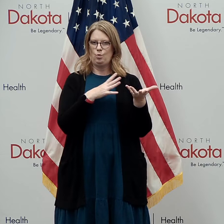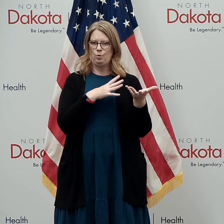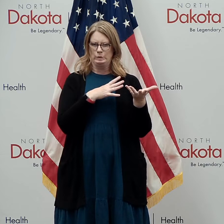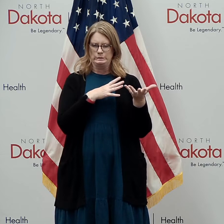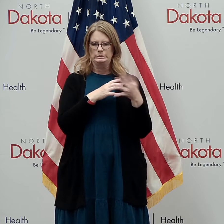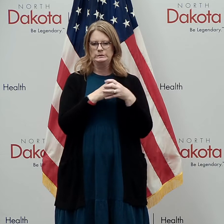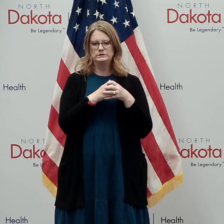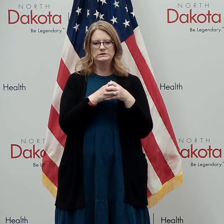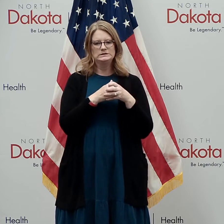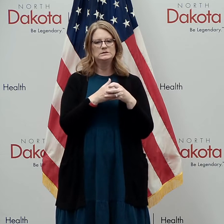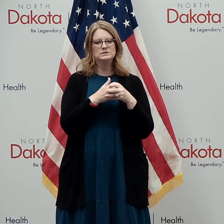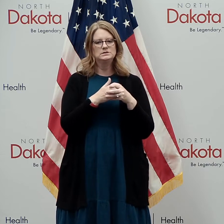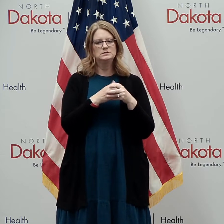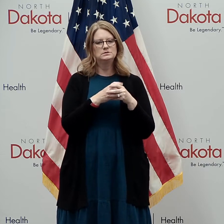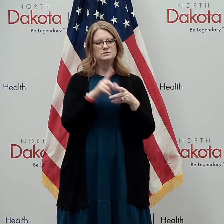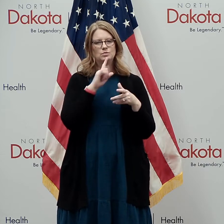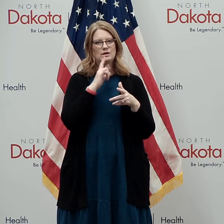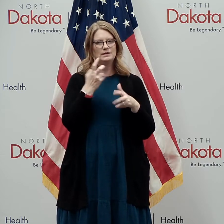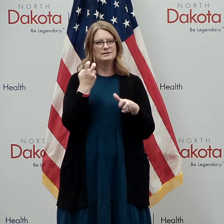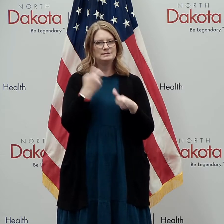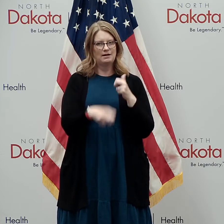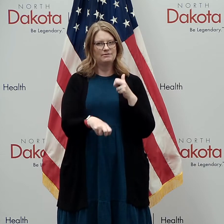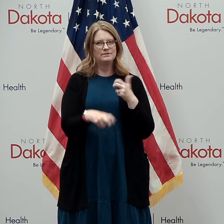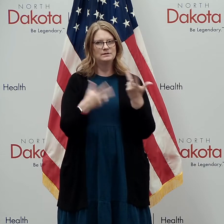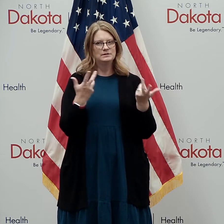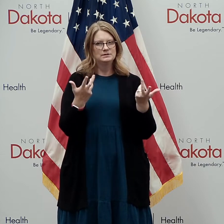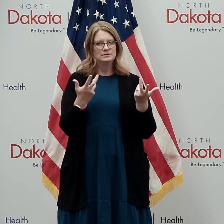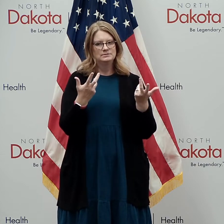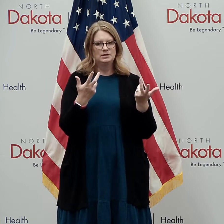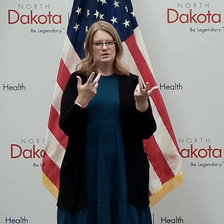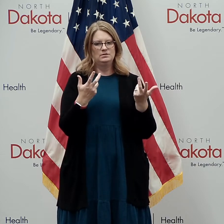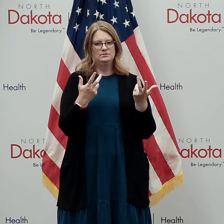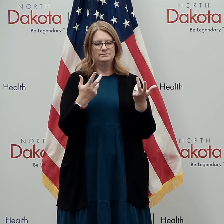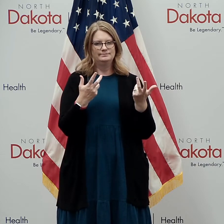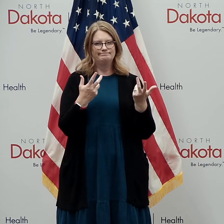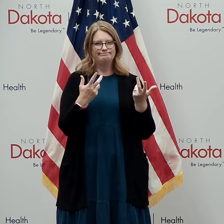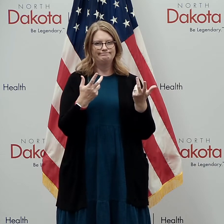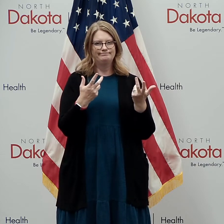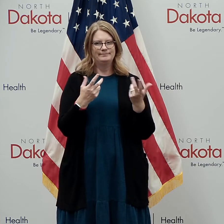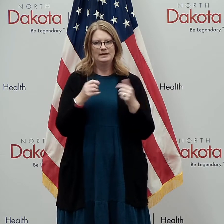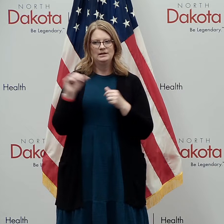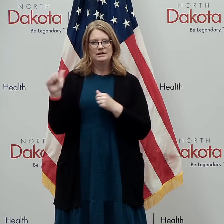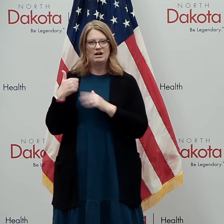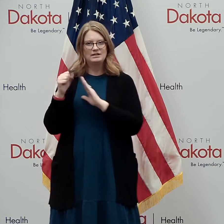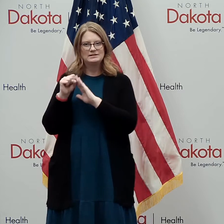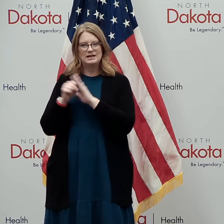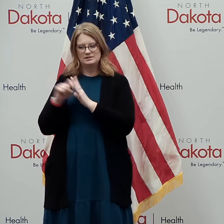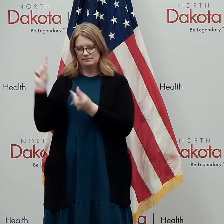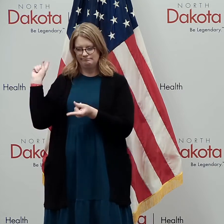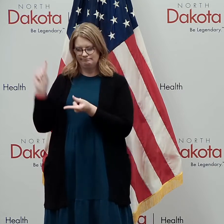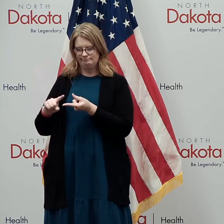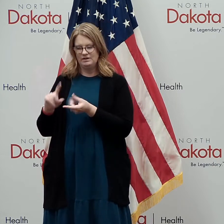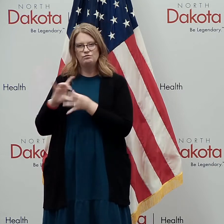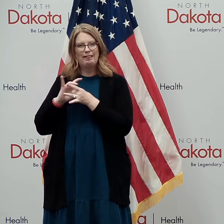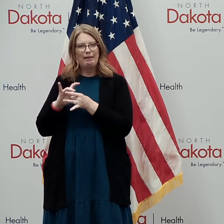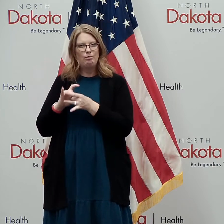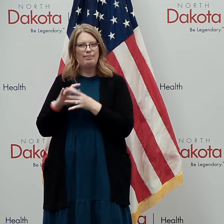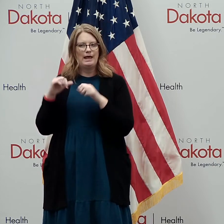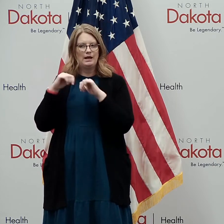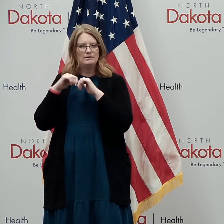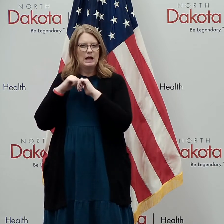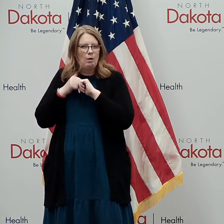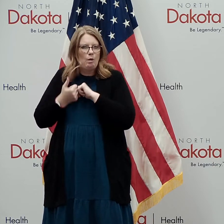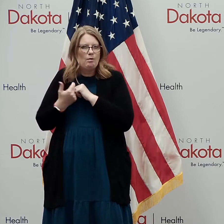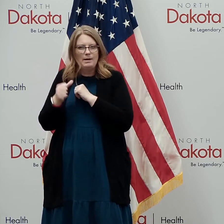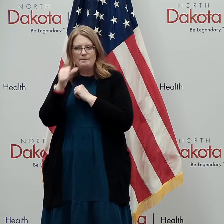easy to start bringing your focus back around and understanding why in other states, when they cut down activity around crowded bars,